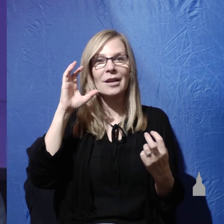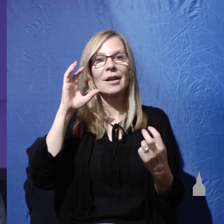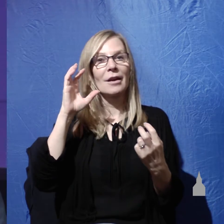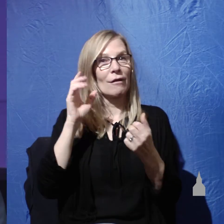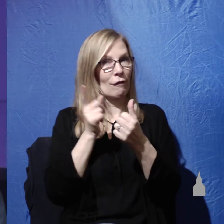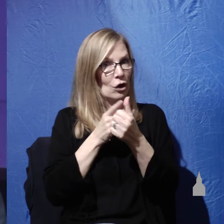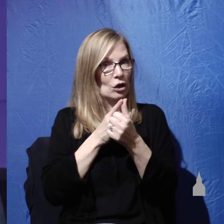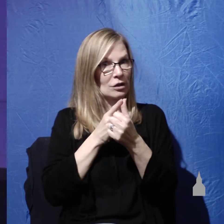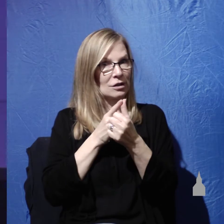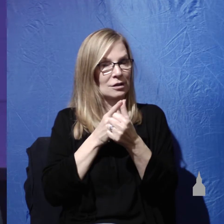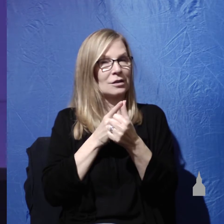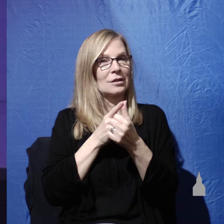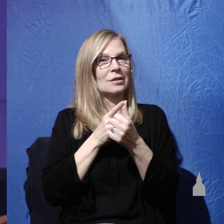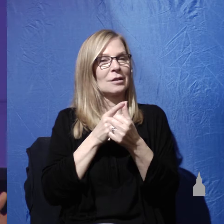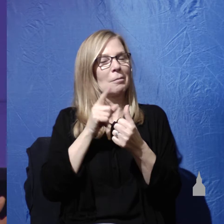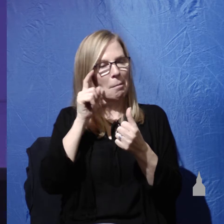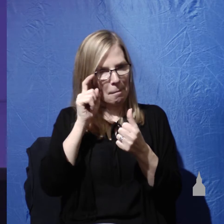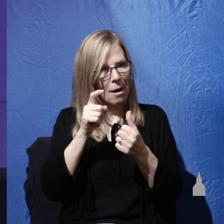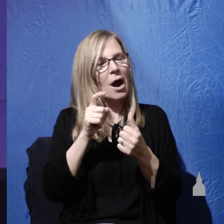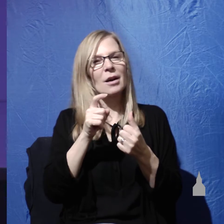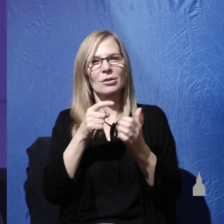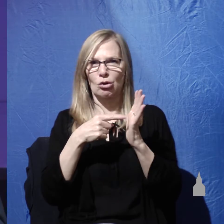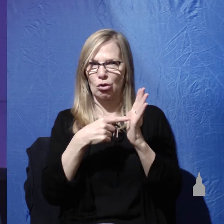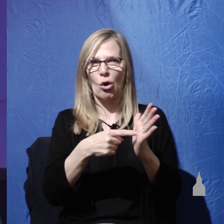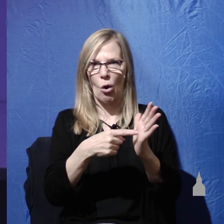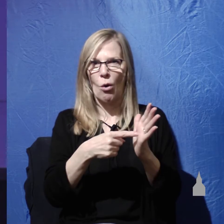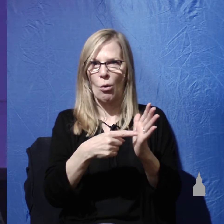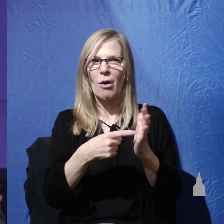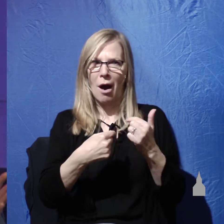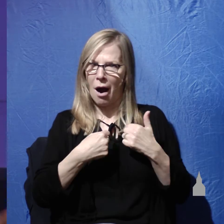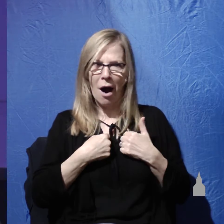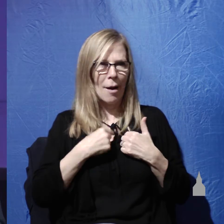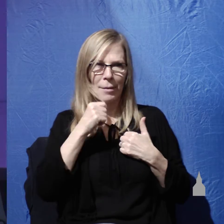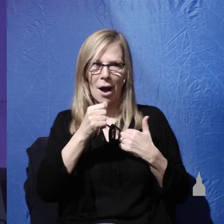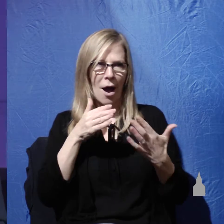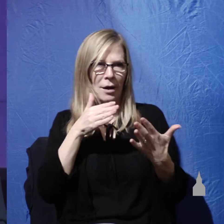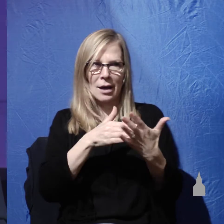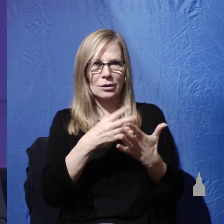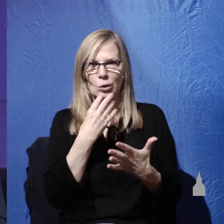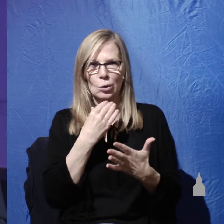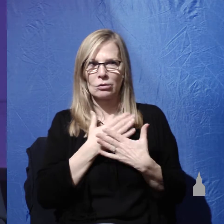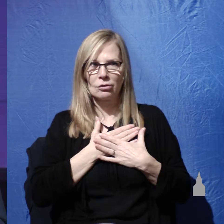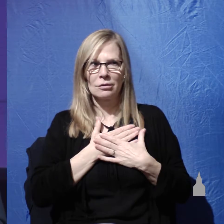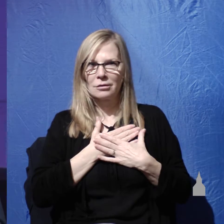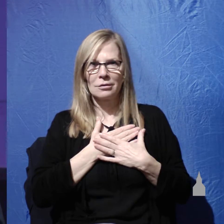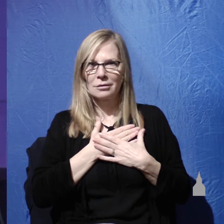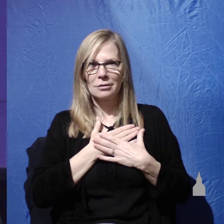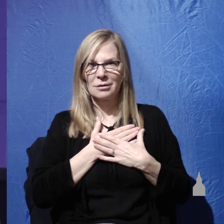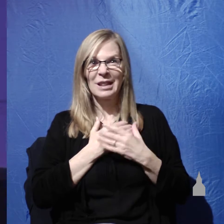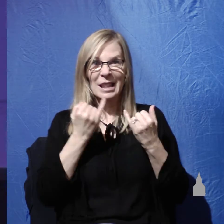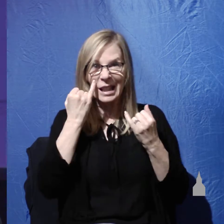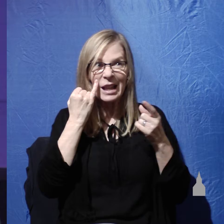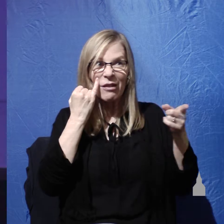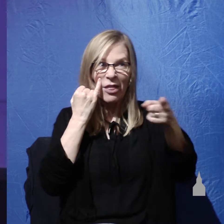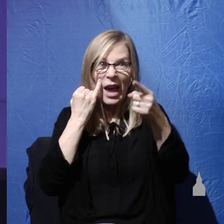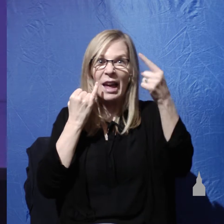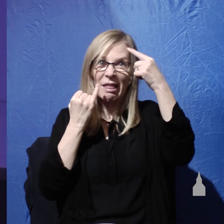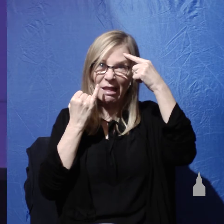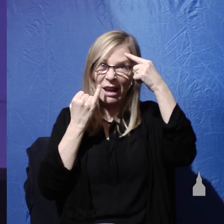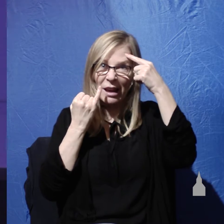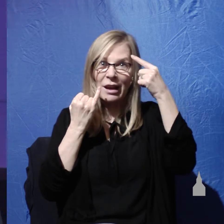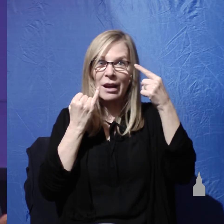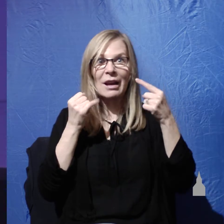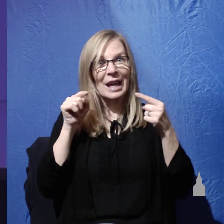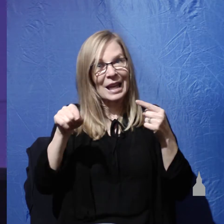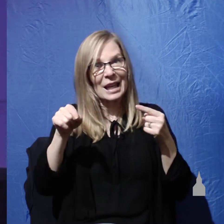him when he tells them about Jesus if they think that he is hostile towards Judaism, towards